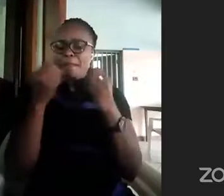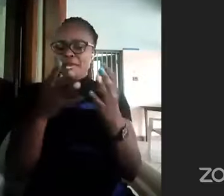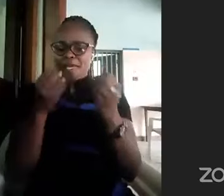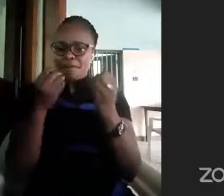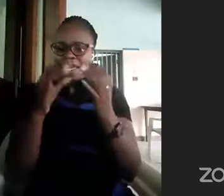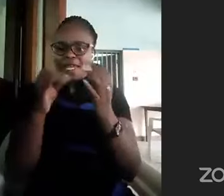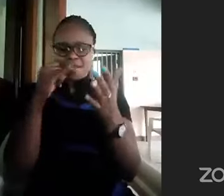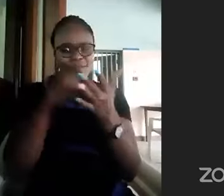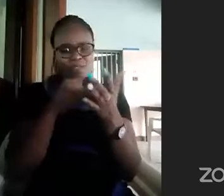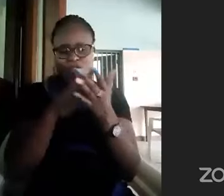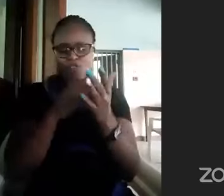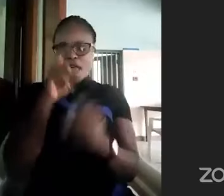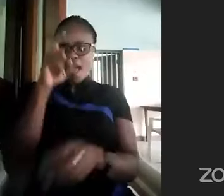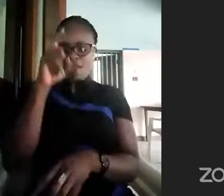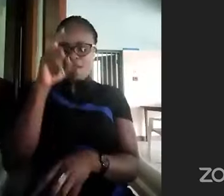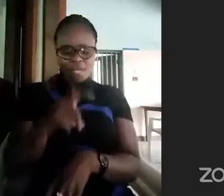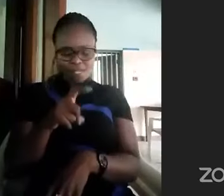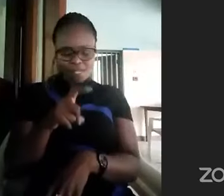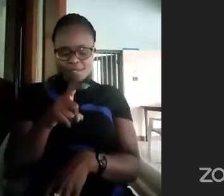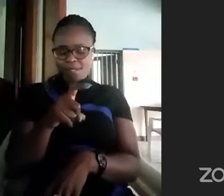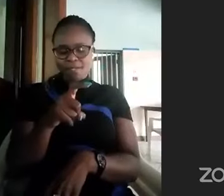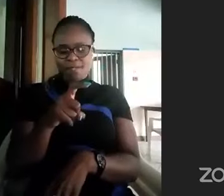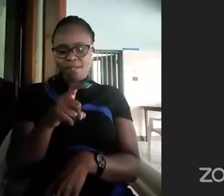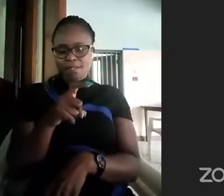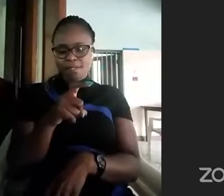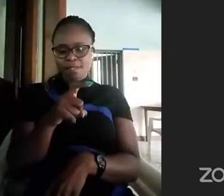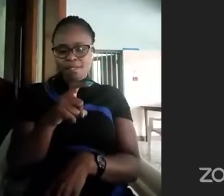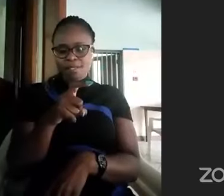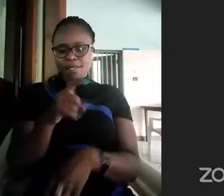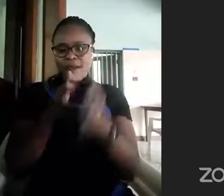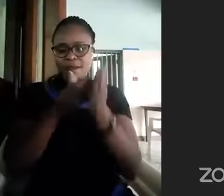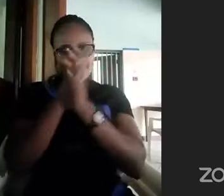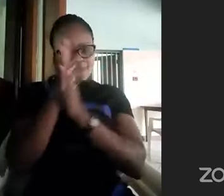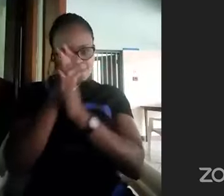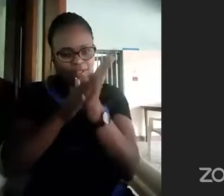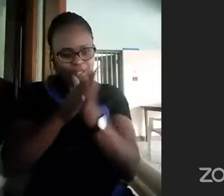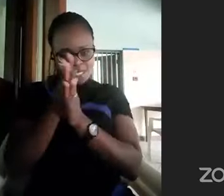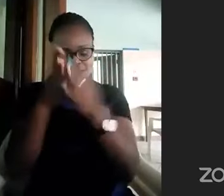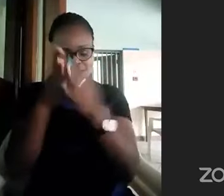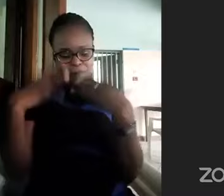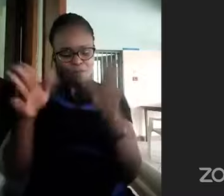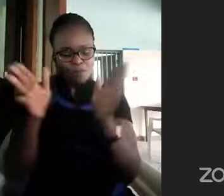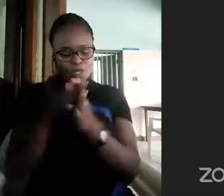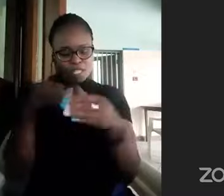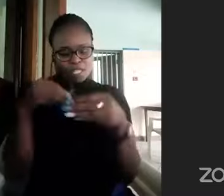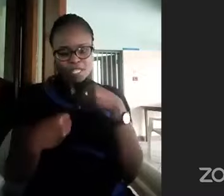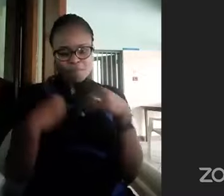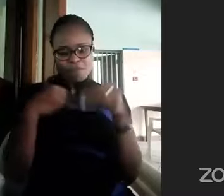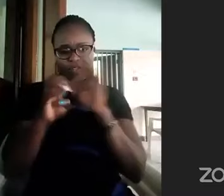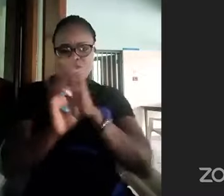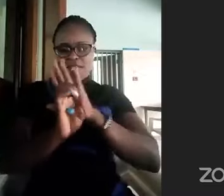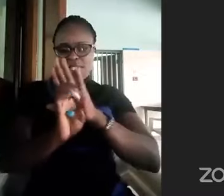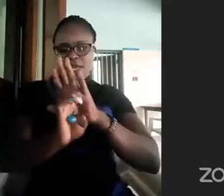and the needs and the interests of persons with disabilities. For instance, if you look at most of